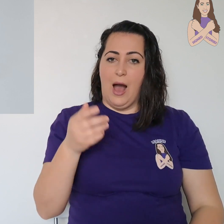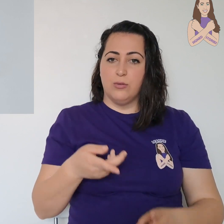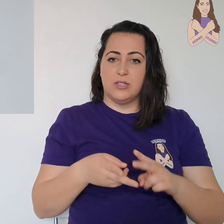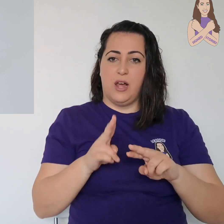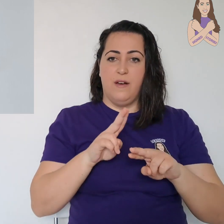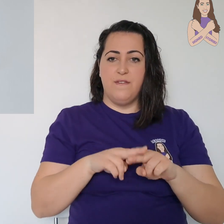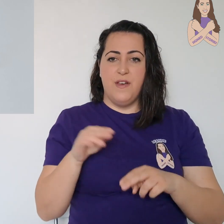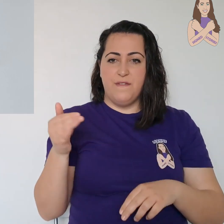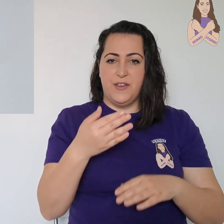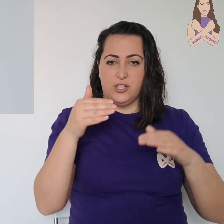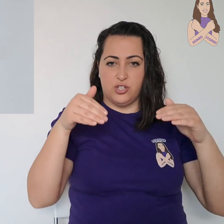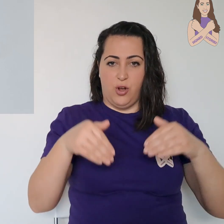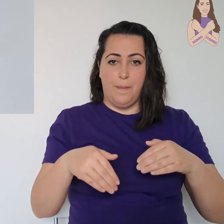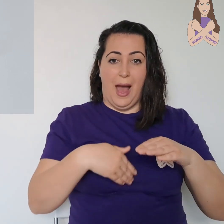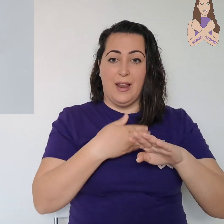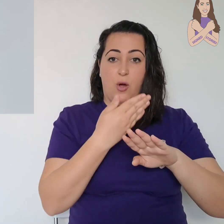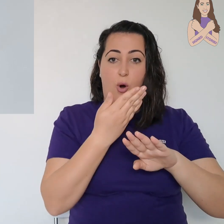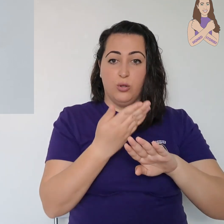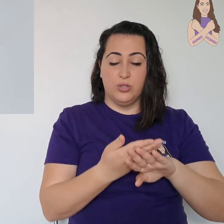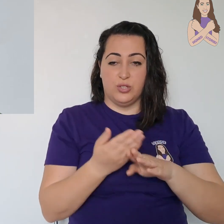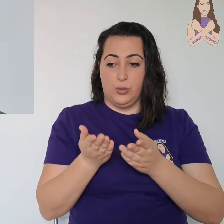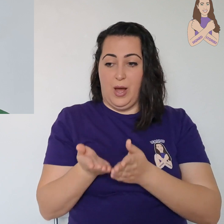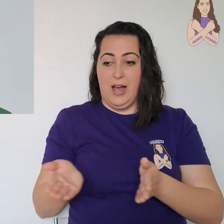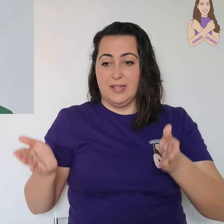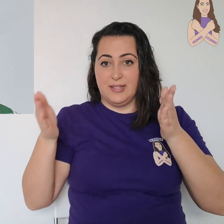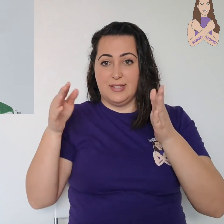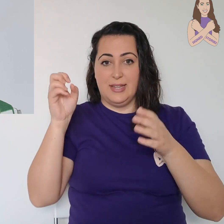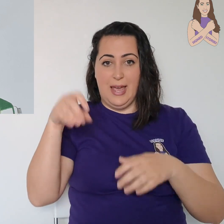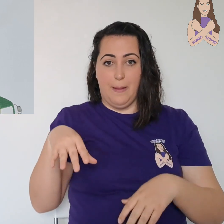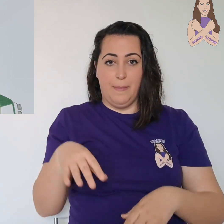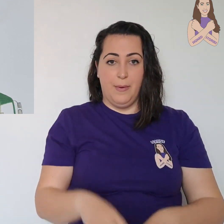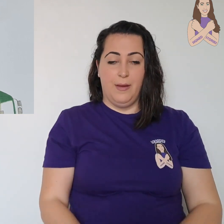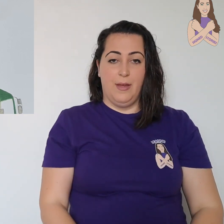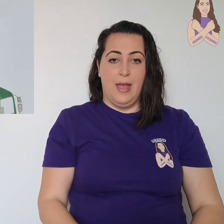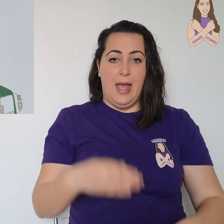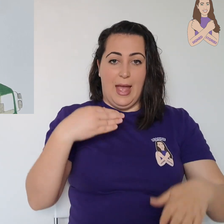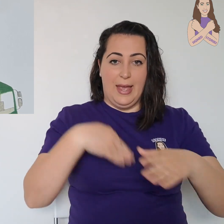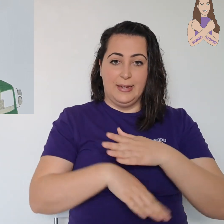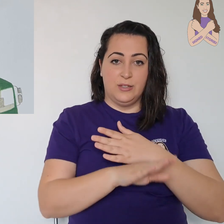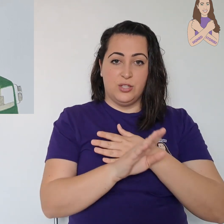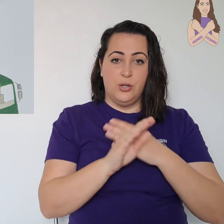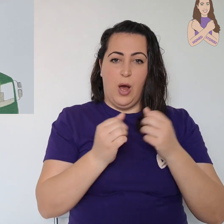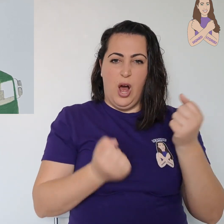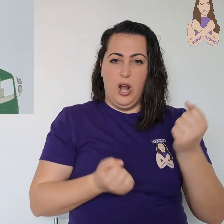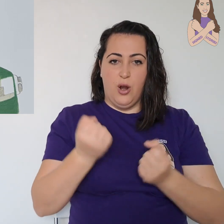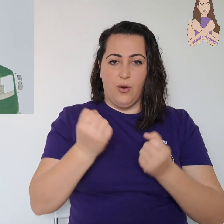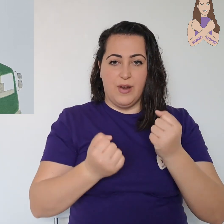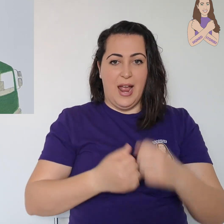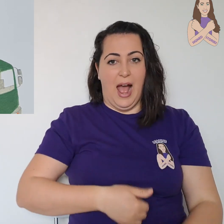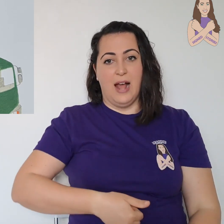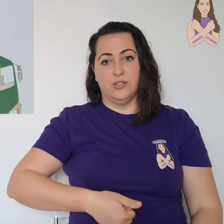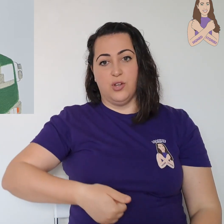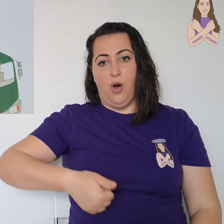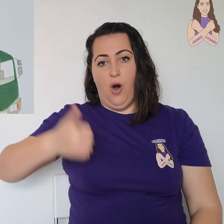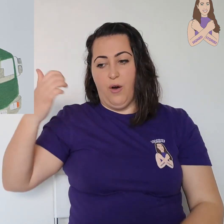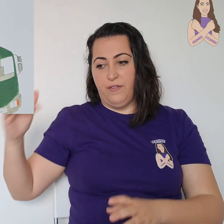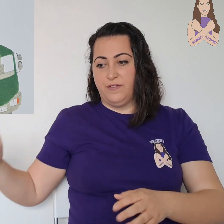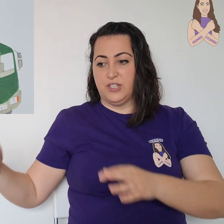Out of the fish shop and onto a skip, into a lorry and off to